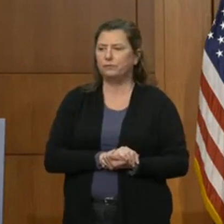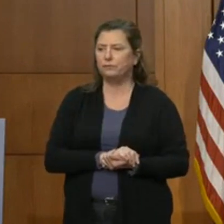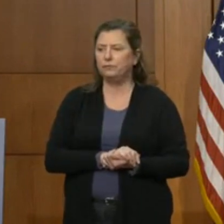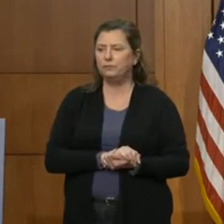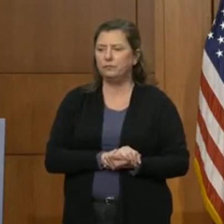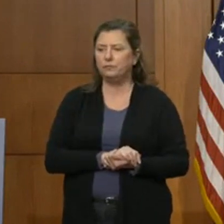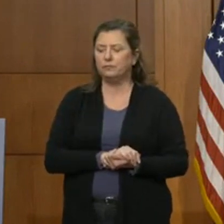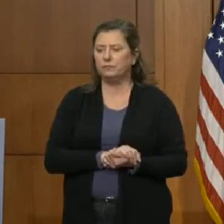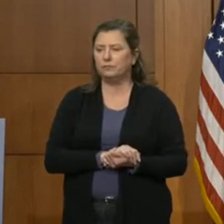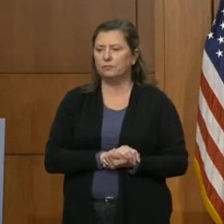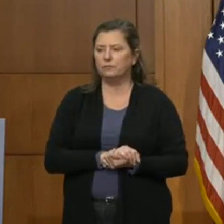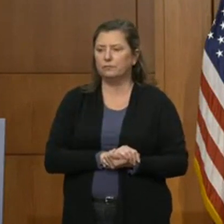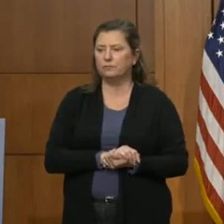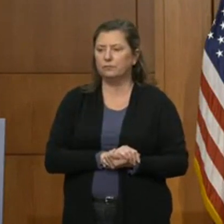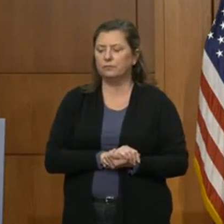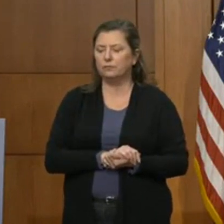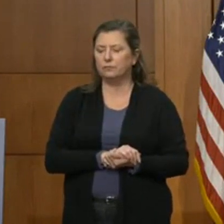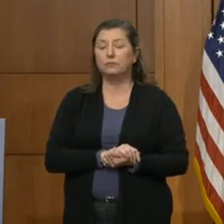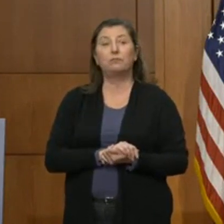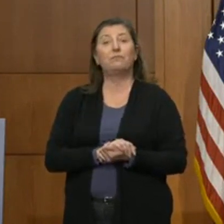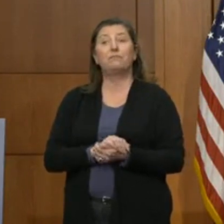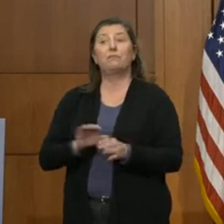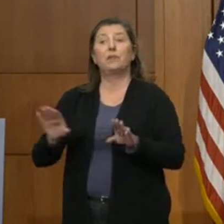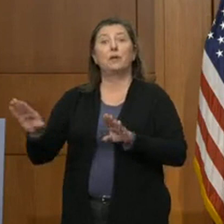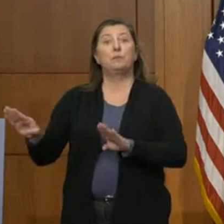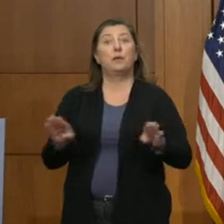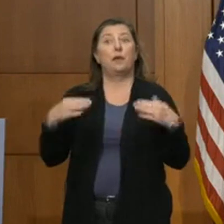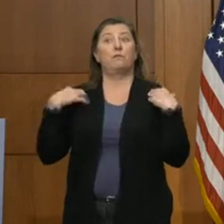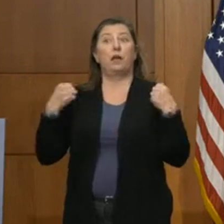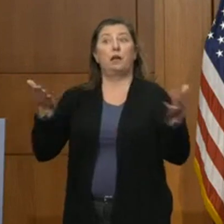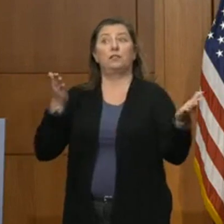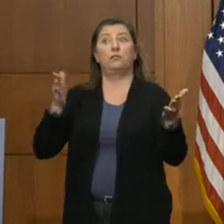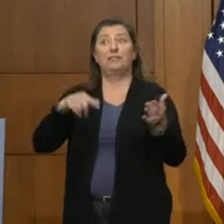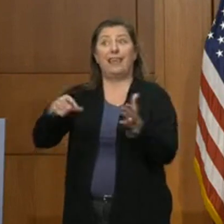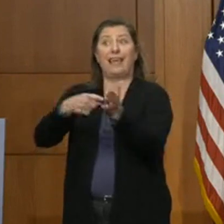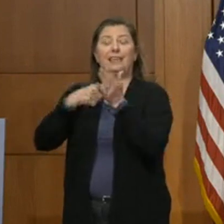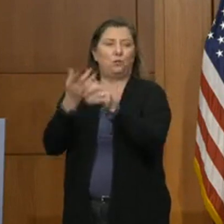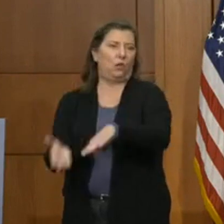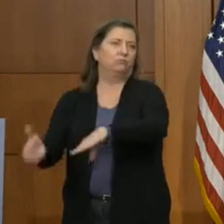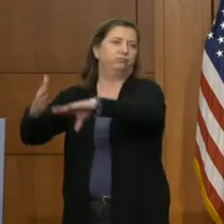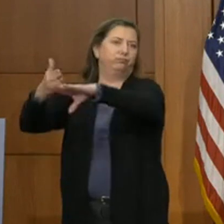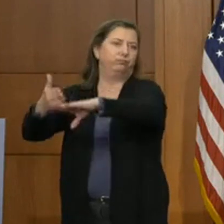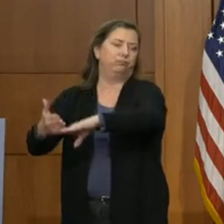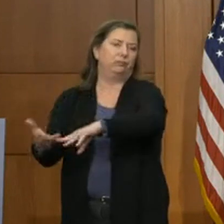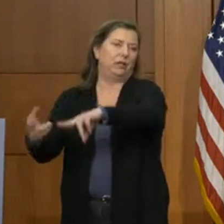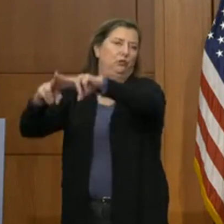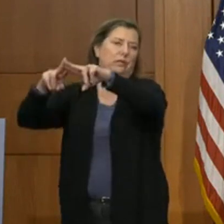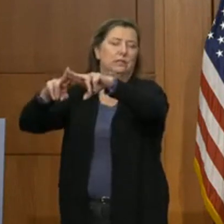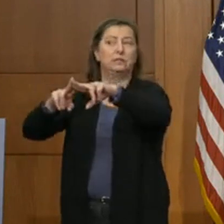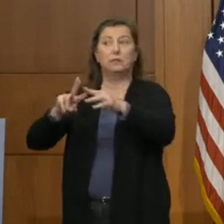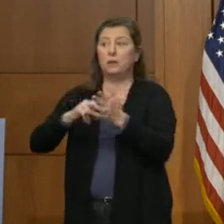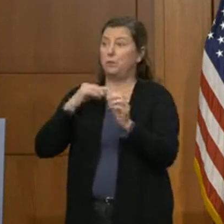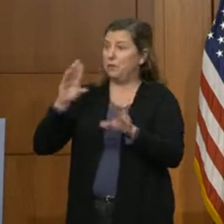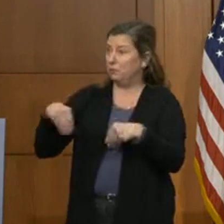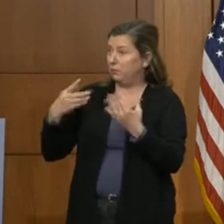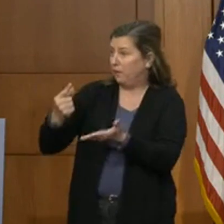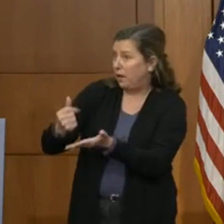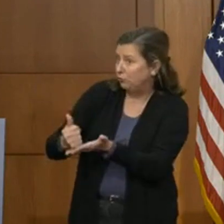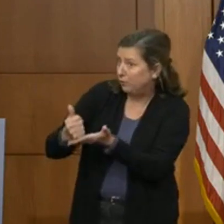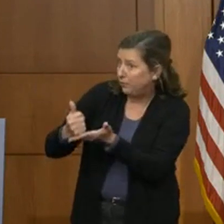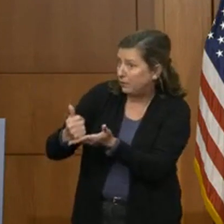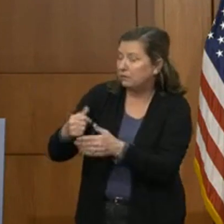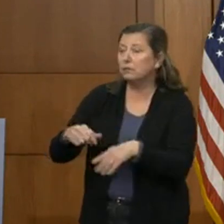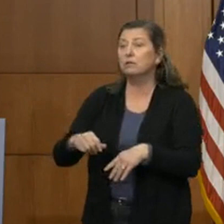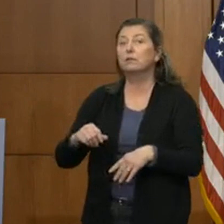We expect the demand for behavioral health services to increase, and so we need to be able to provide treatment. Our behavioral